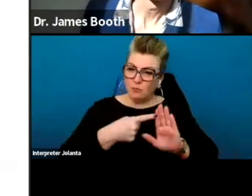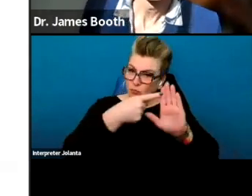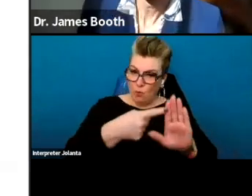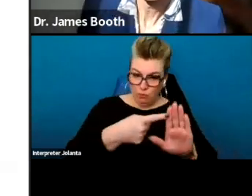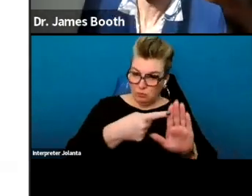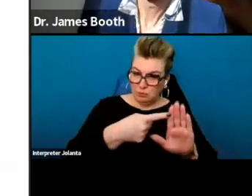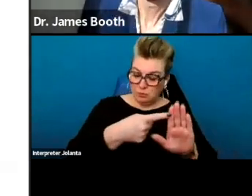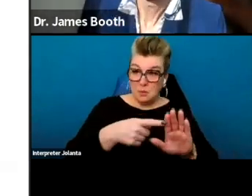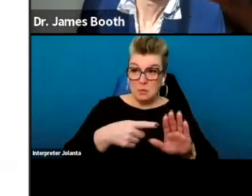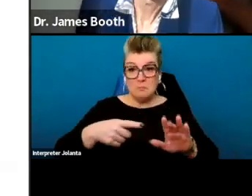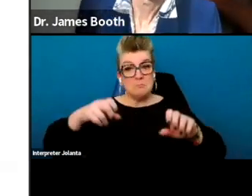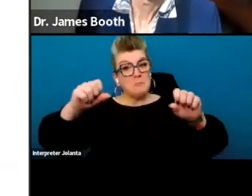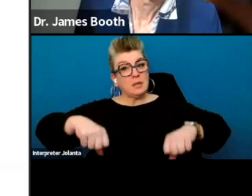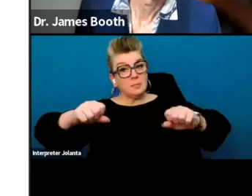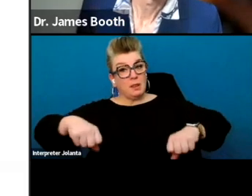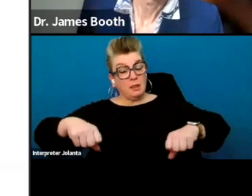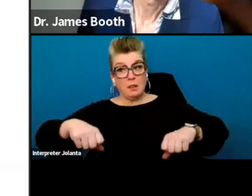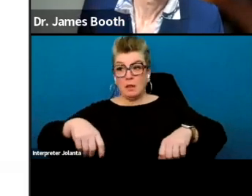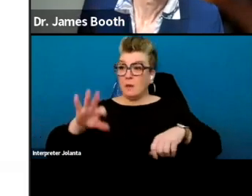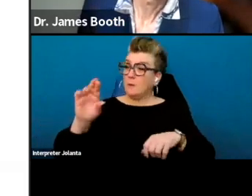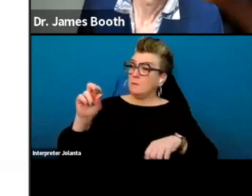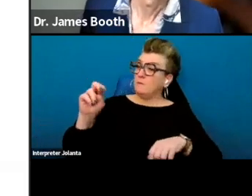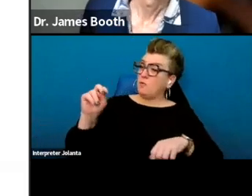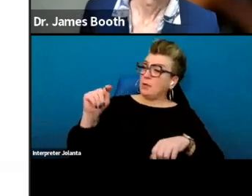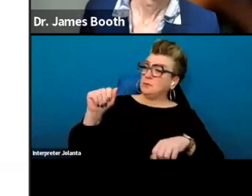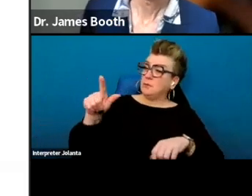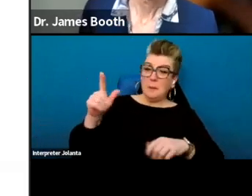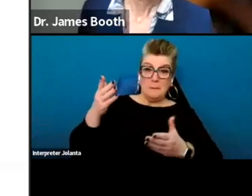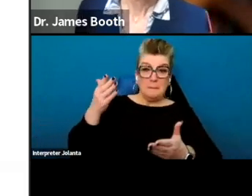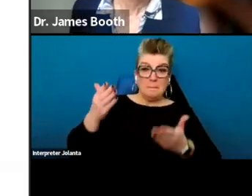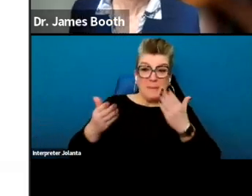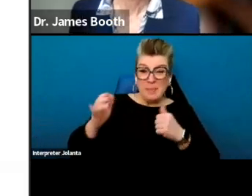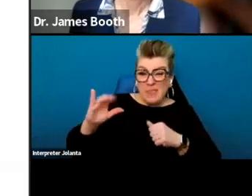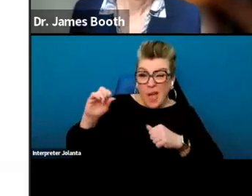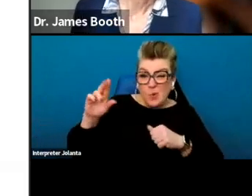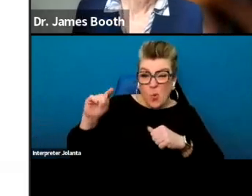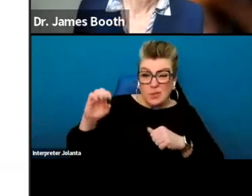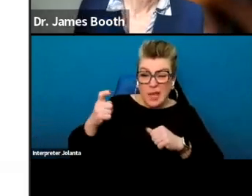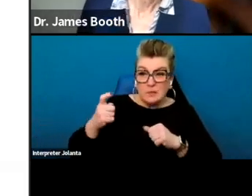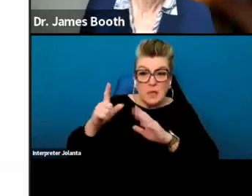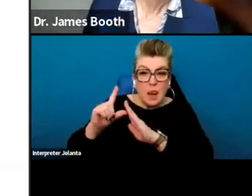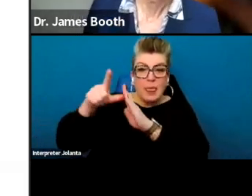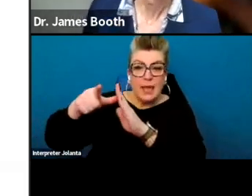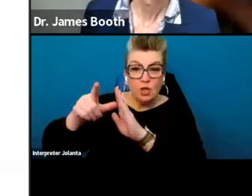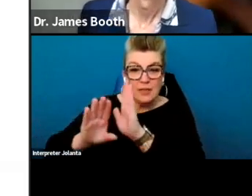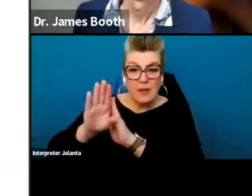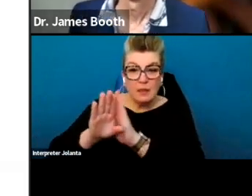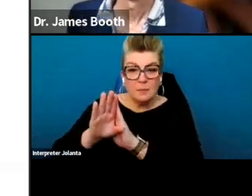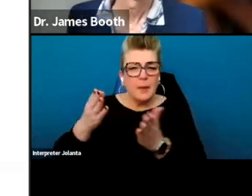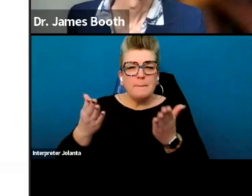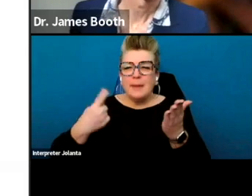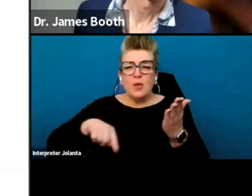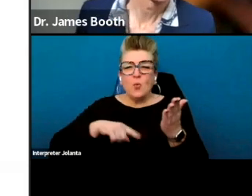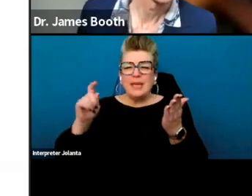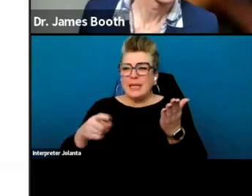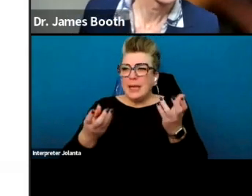cortex. It's possible that frontal cortex is late developing or that we need more sensitive analytical methods